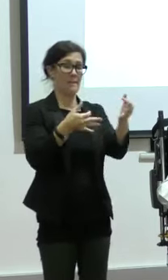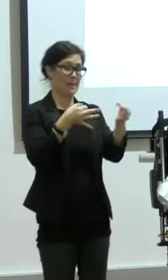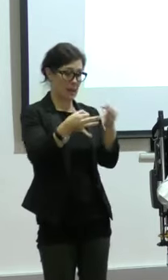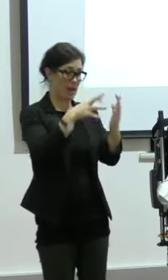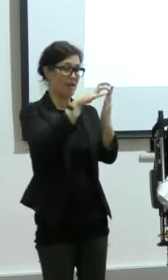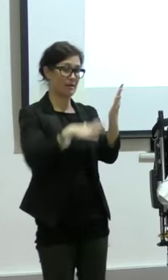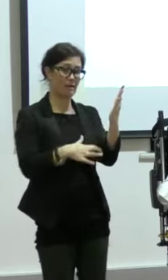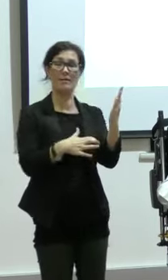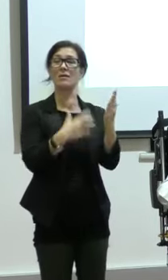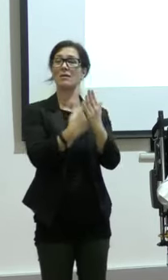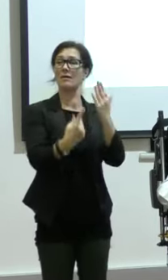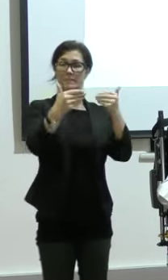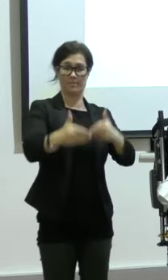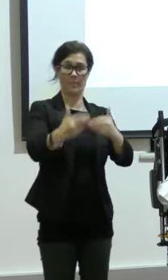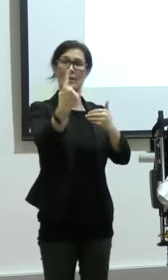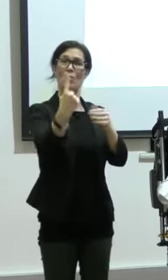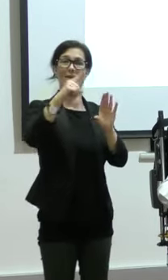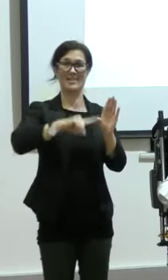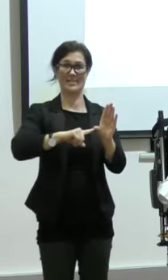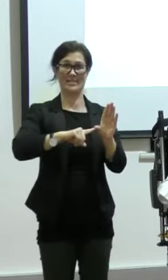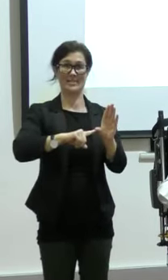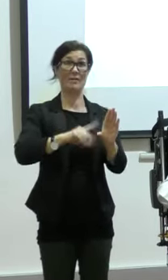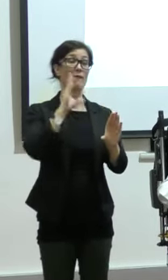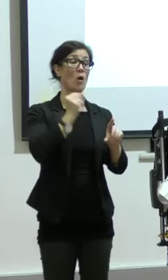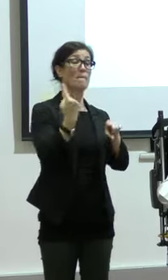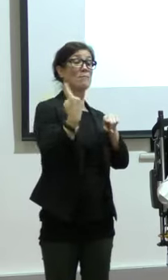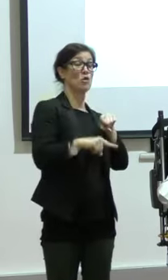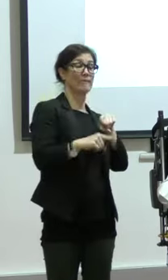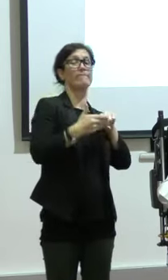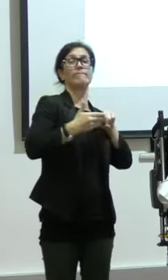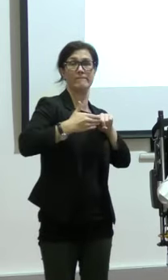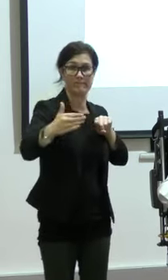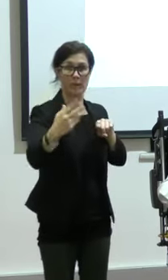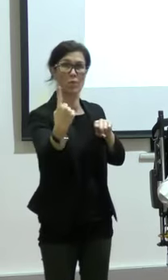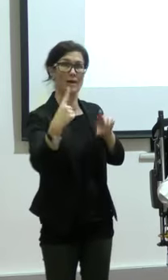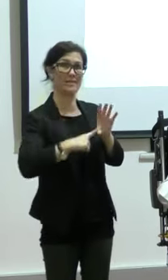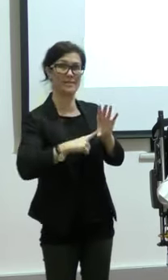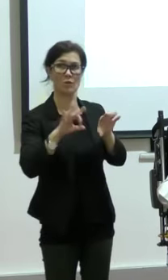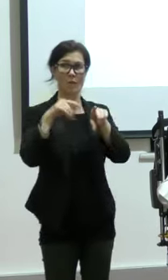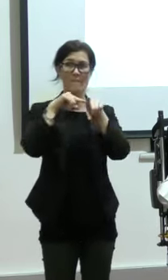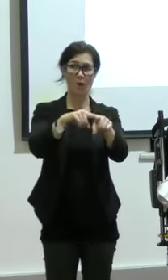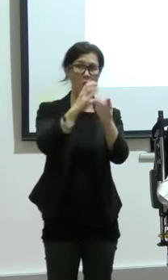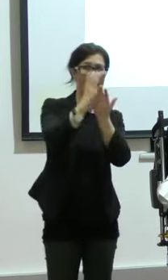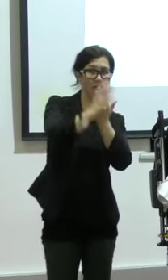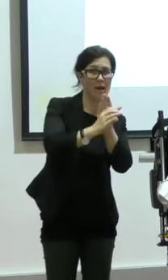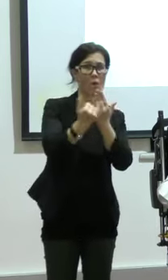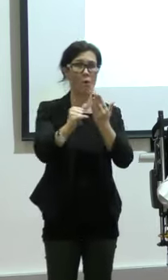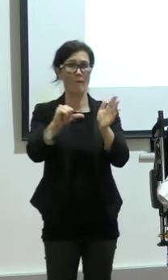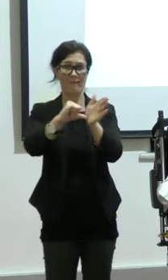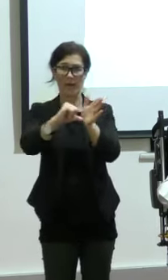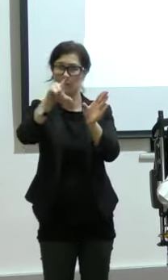year, and it's a year from the date that your plan is approved. So it's not a financial year or a calendar year. It's a year from the